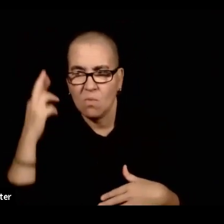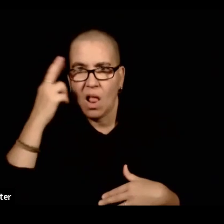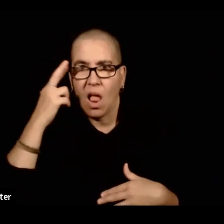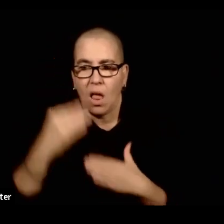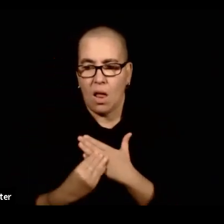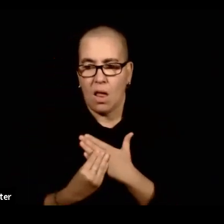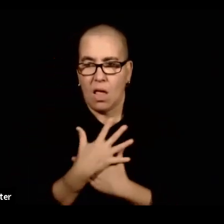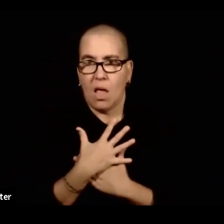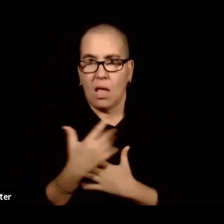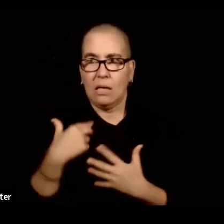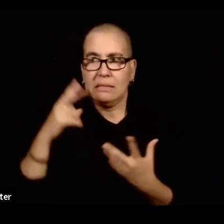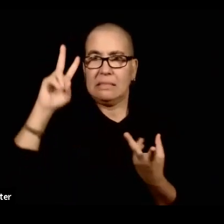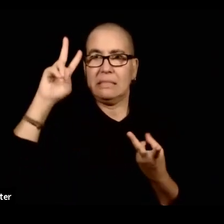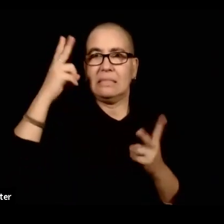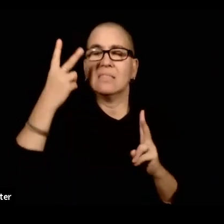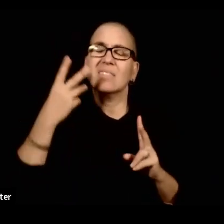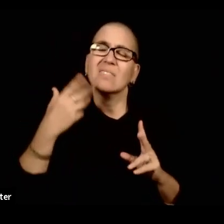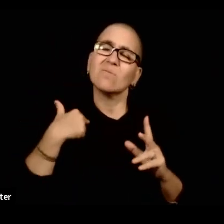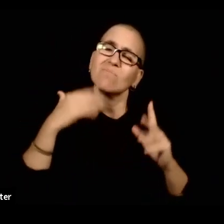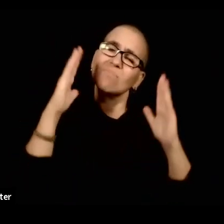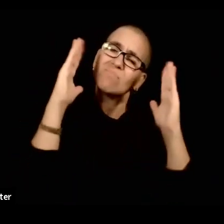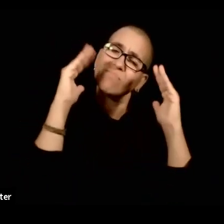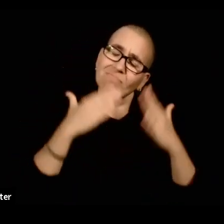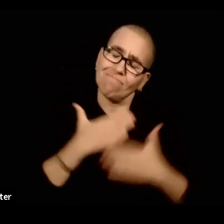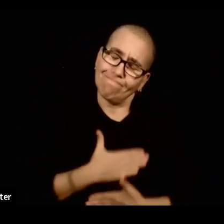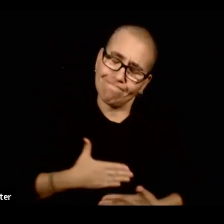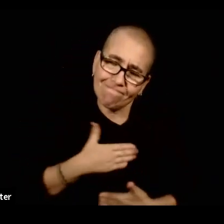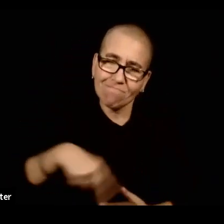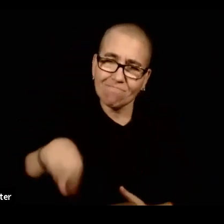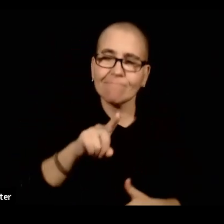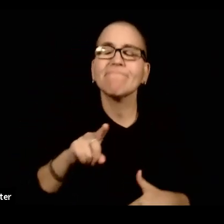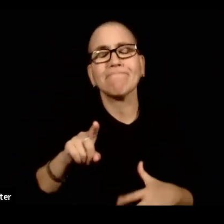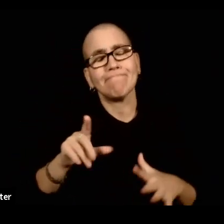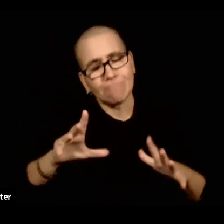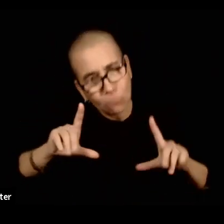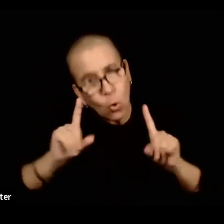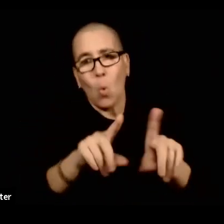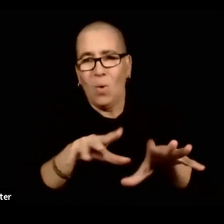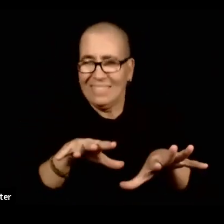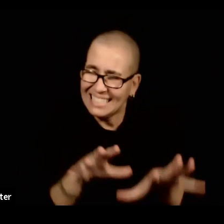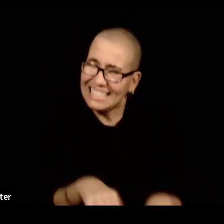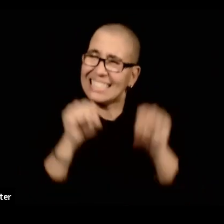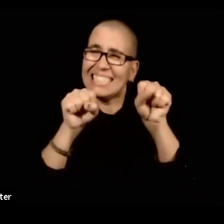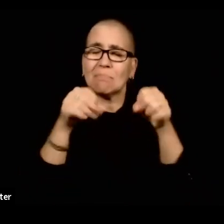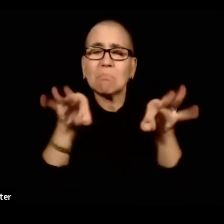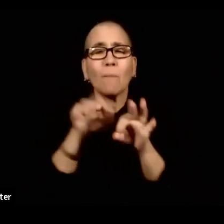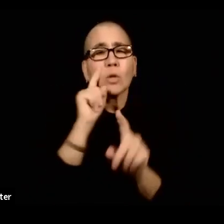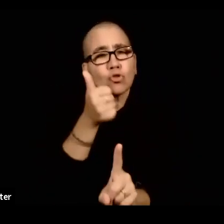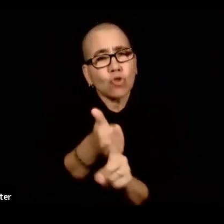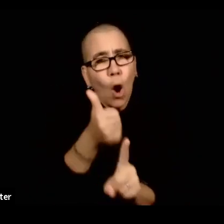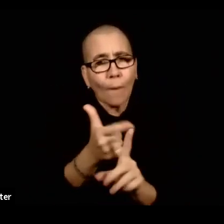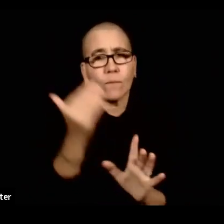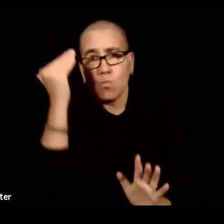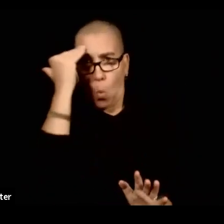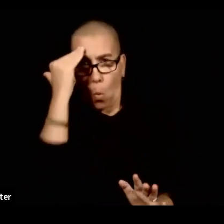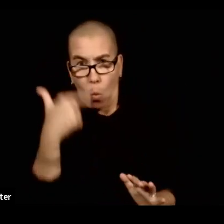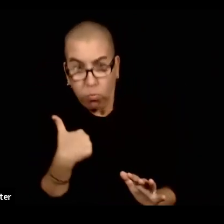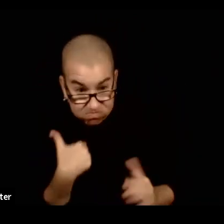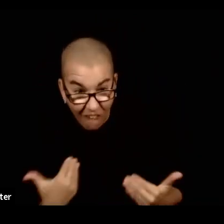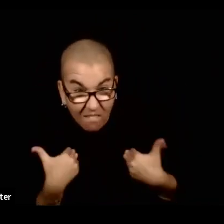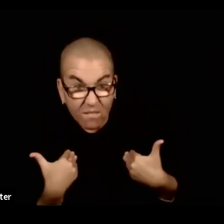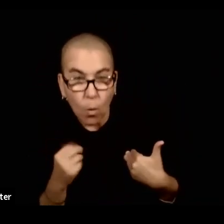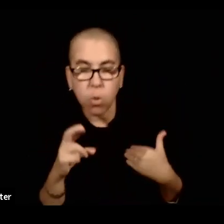would encourage them to go in and get tested, really for their own sake. In this case, unlike wearing masks to